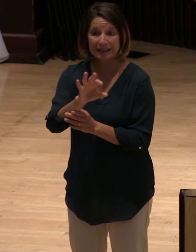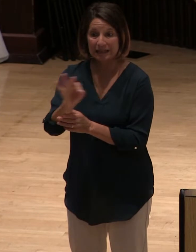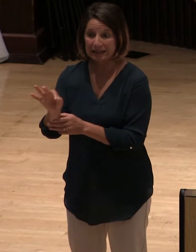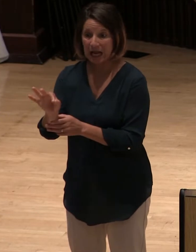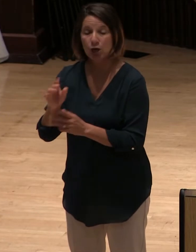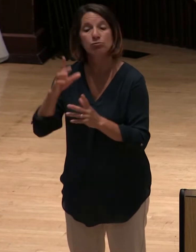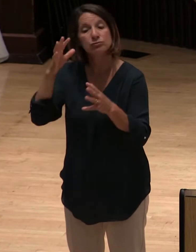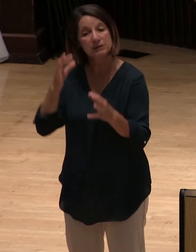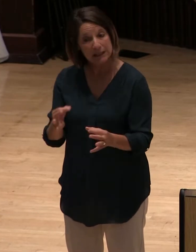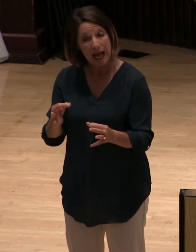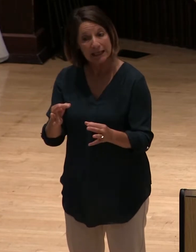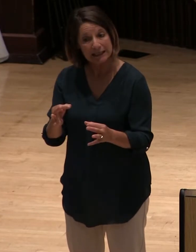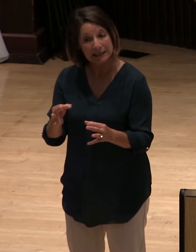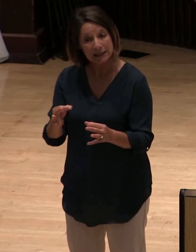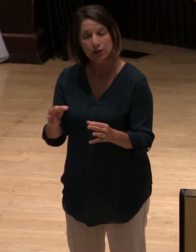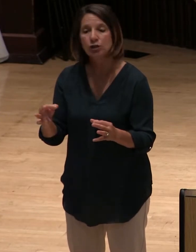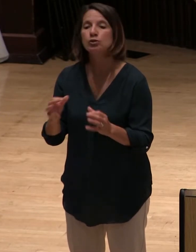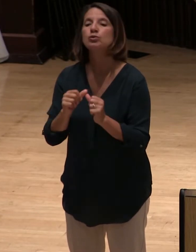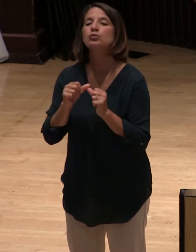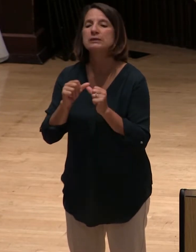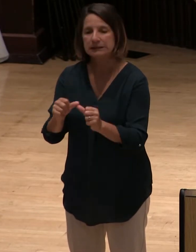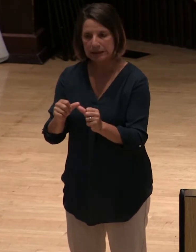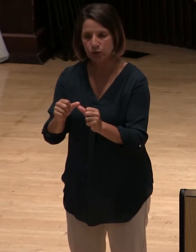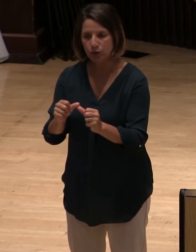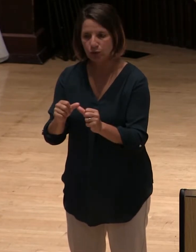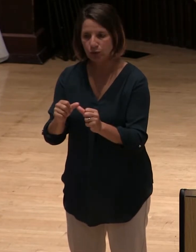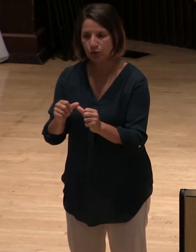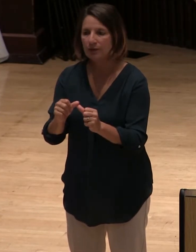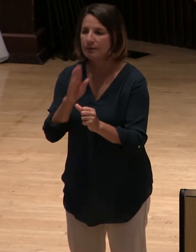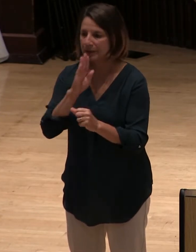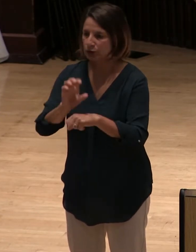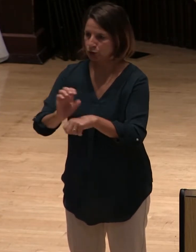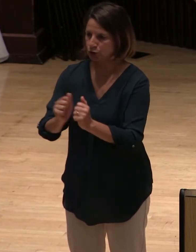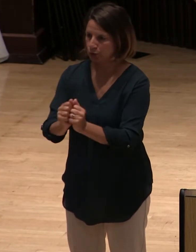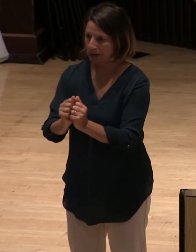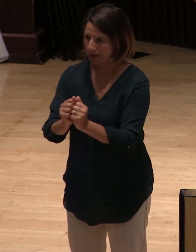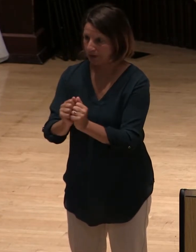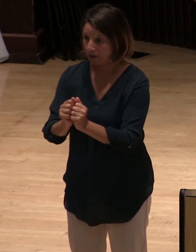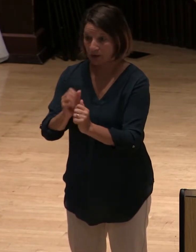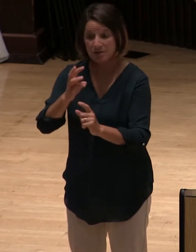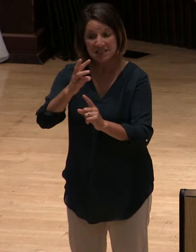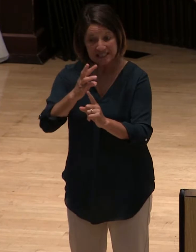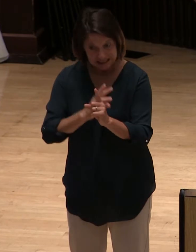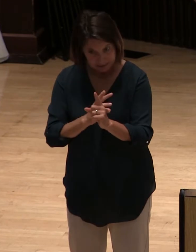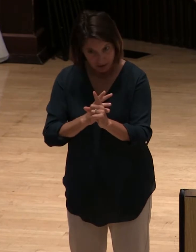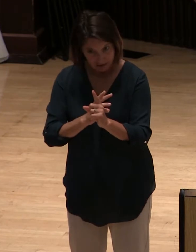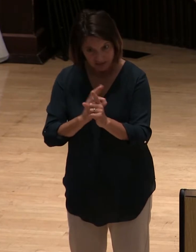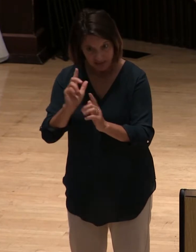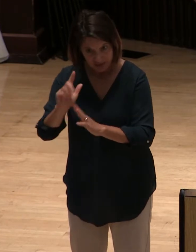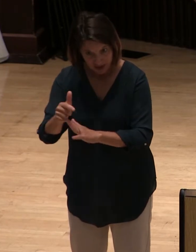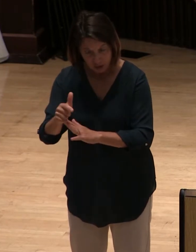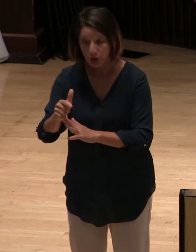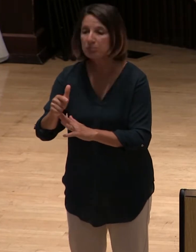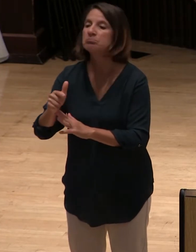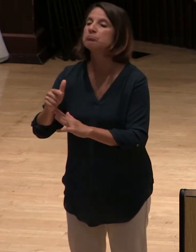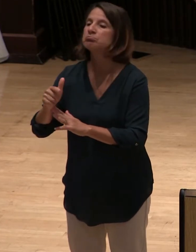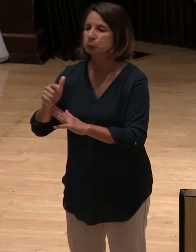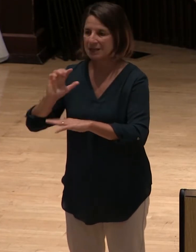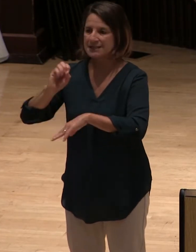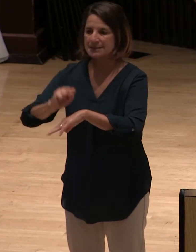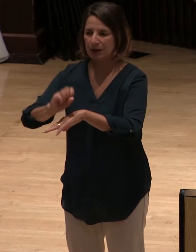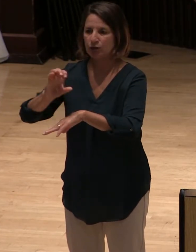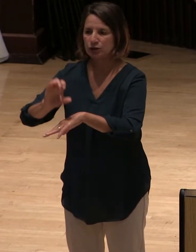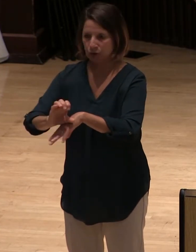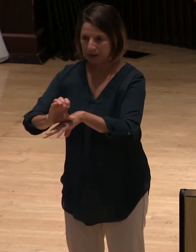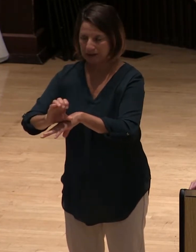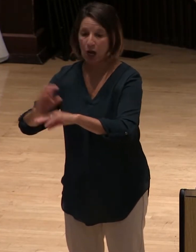decided to continue being church together. In 6 months, we had formed Spiritus Christi, moved into the empty